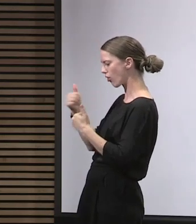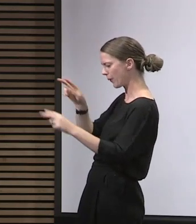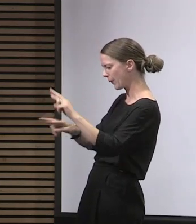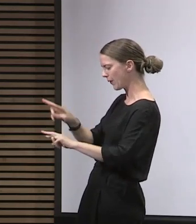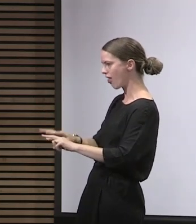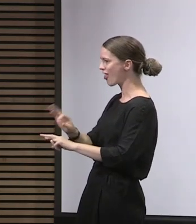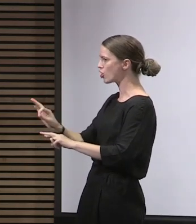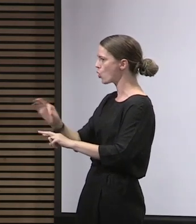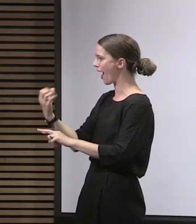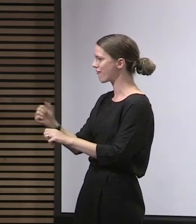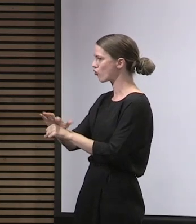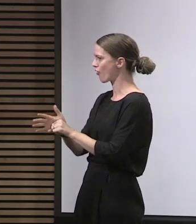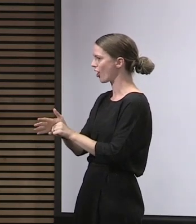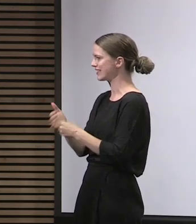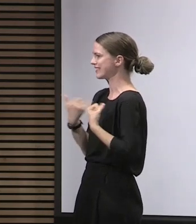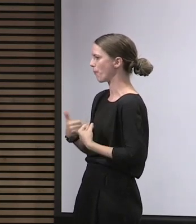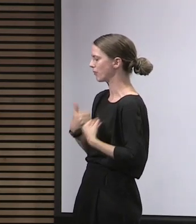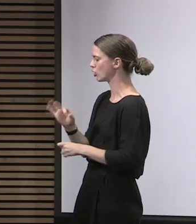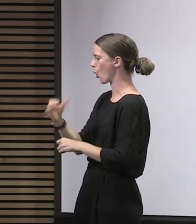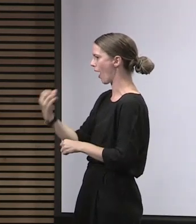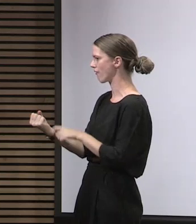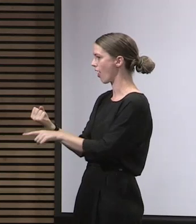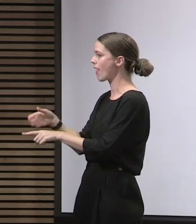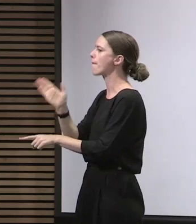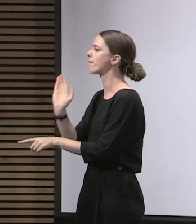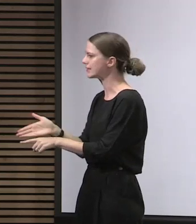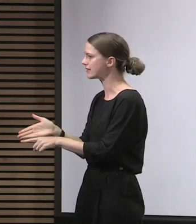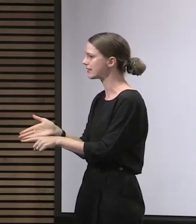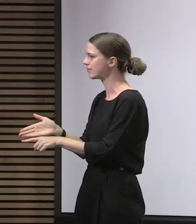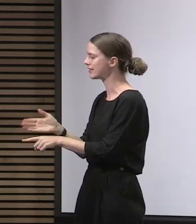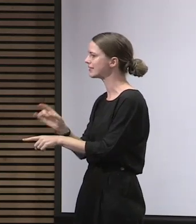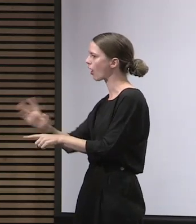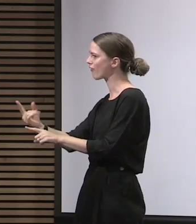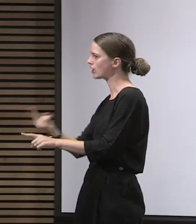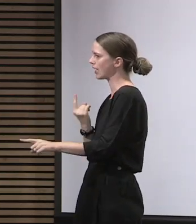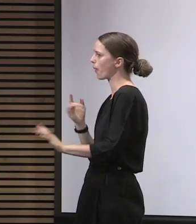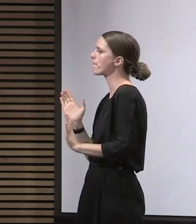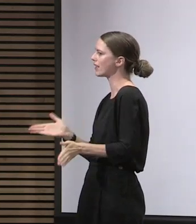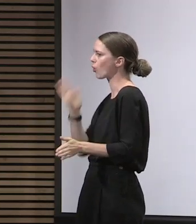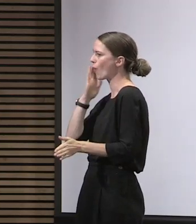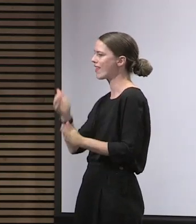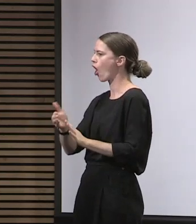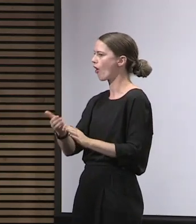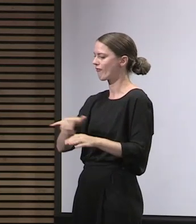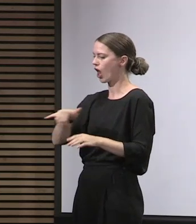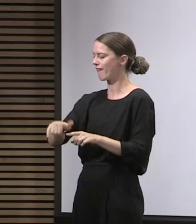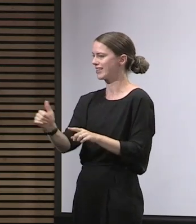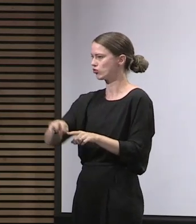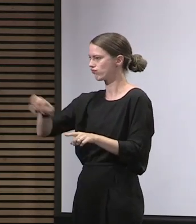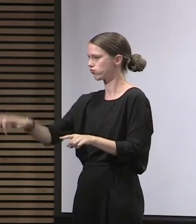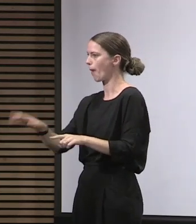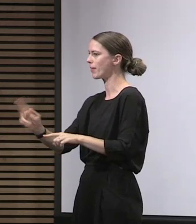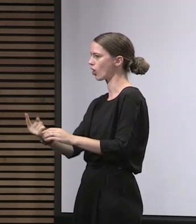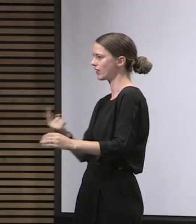without COVID-19 symptoms. They must all go into self-isolation once they get off the flight. It's